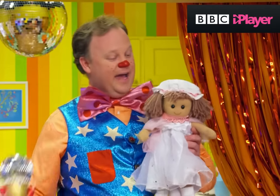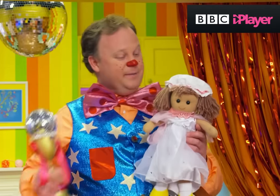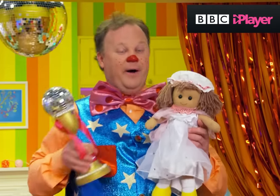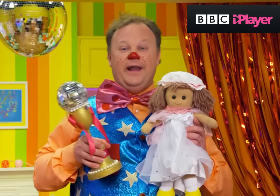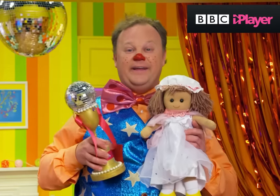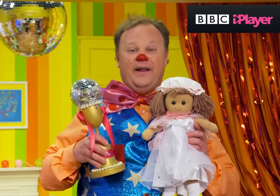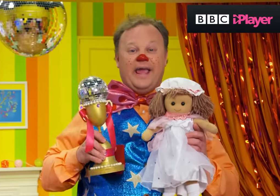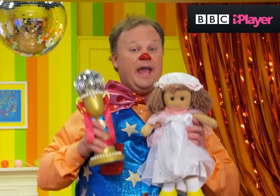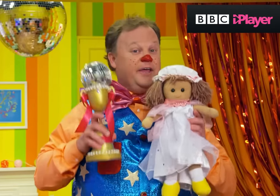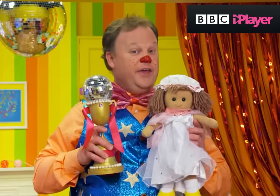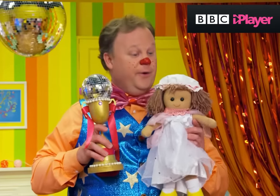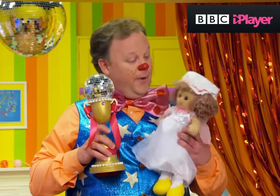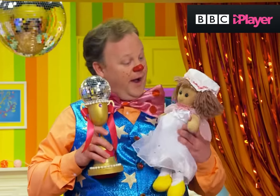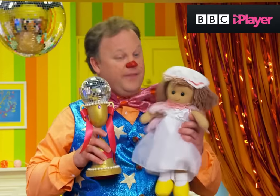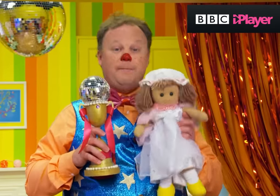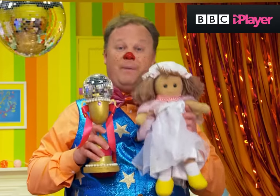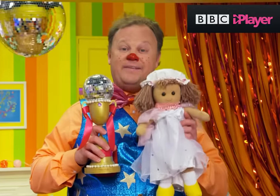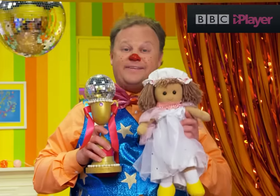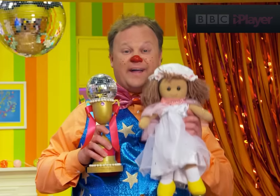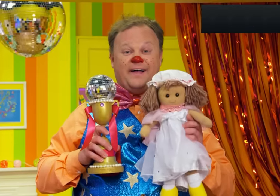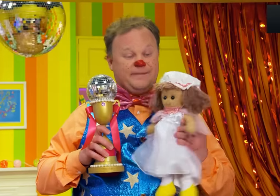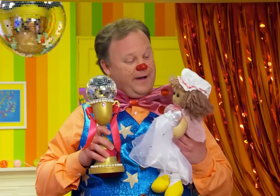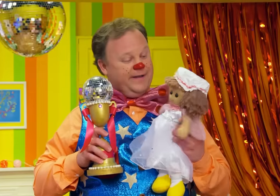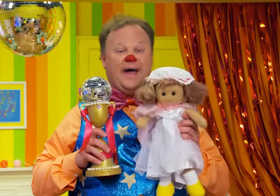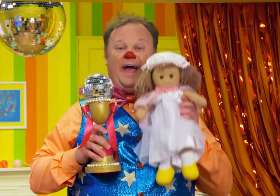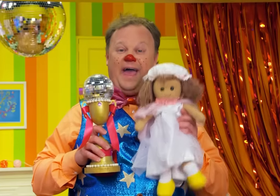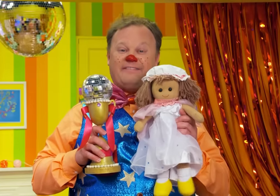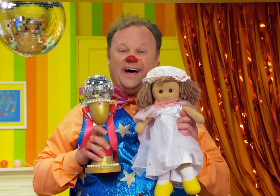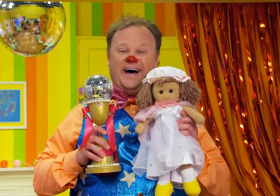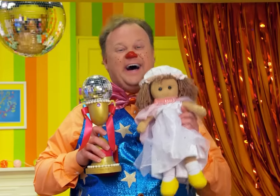And Polly Dolly, you are the best dance partner ever!